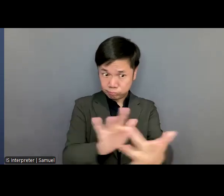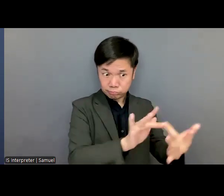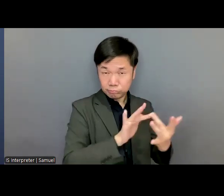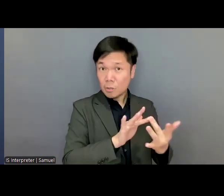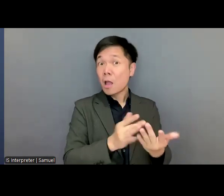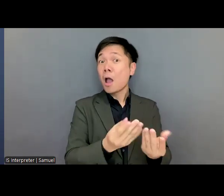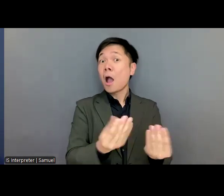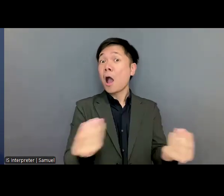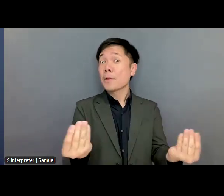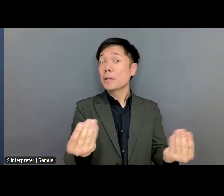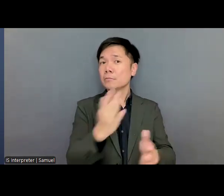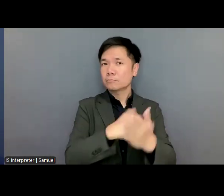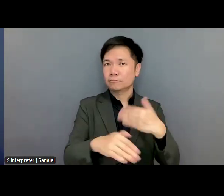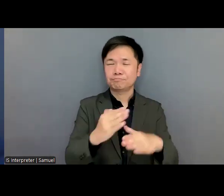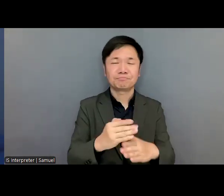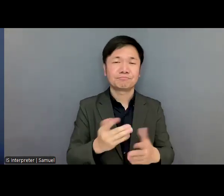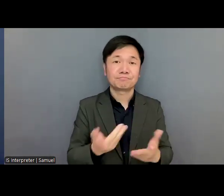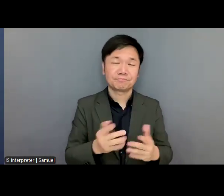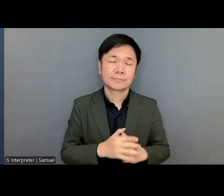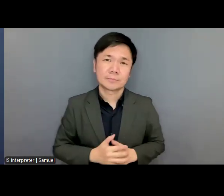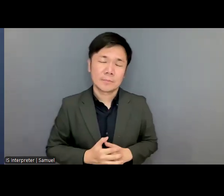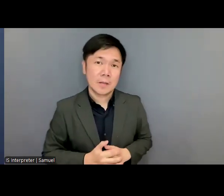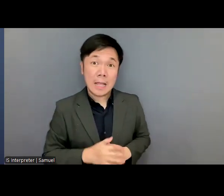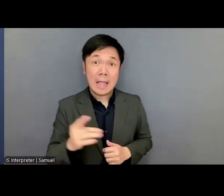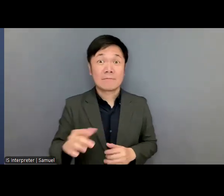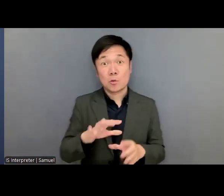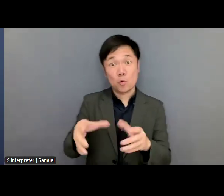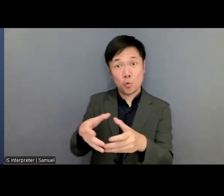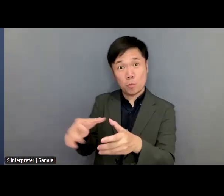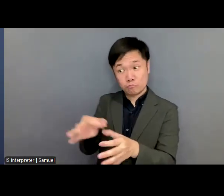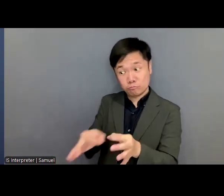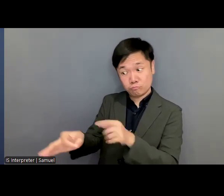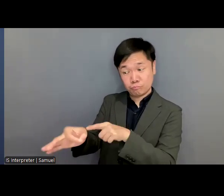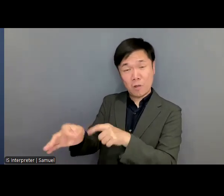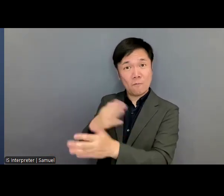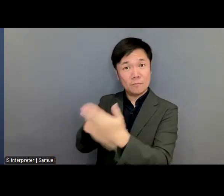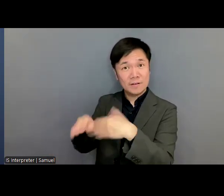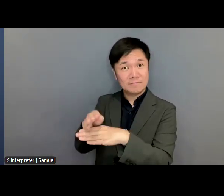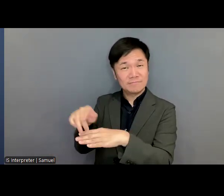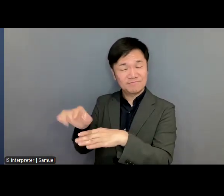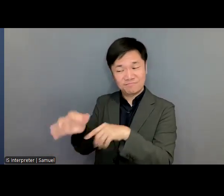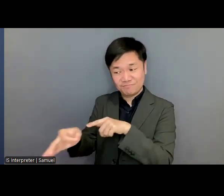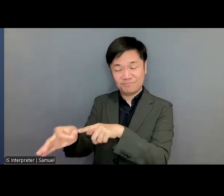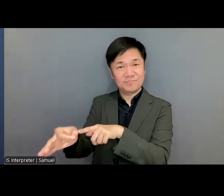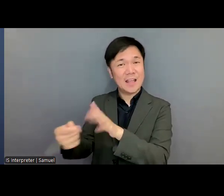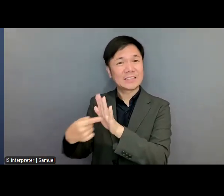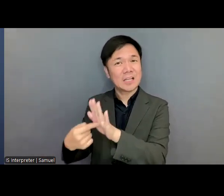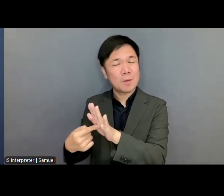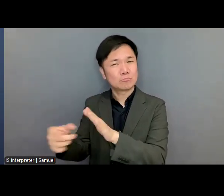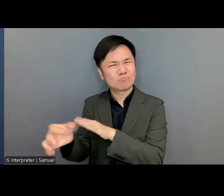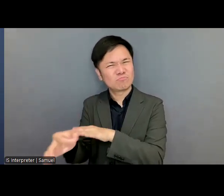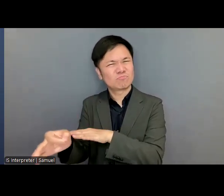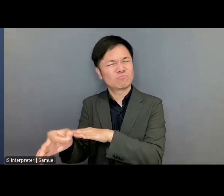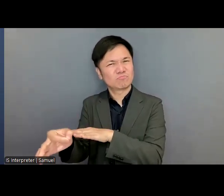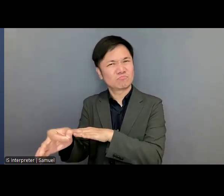If they are including underrepresented groups, so if they are specifically targeting a group